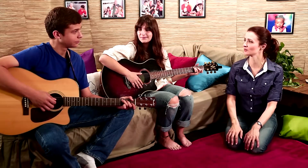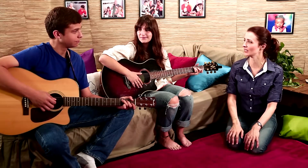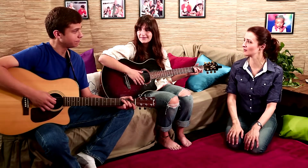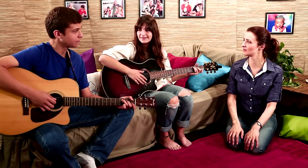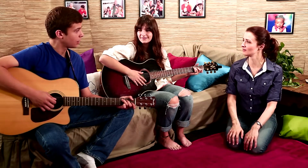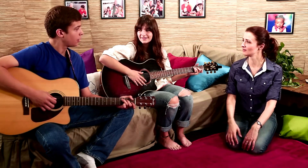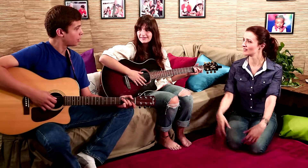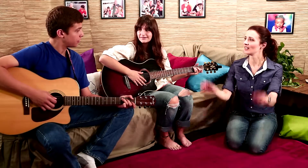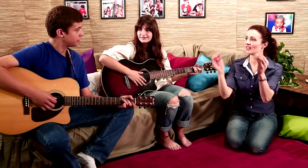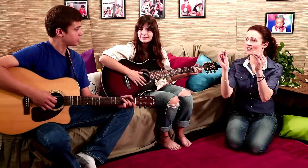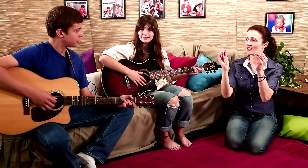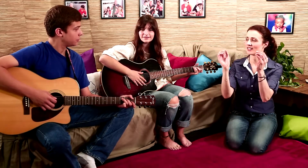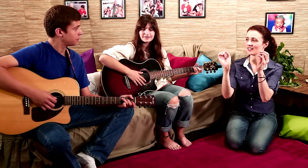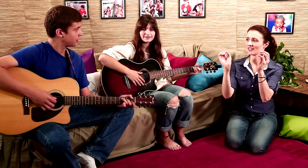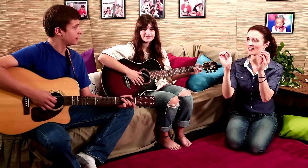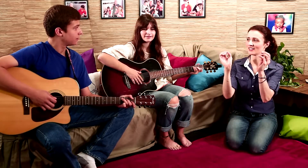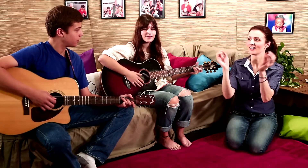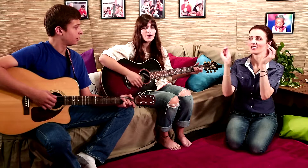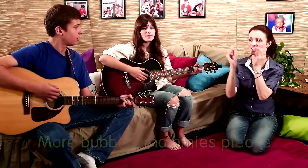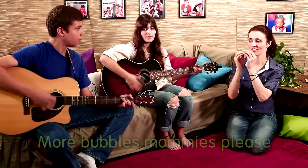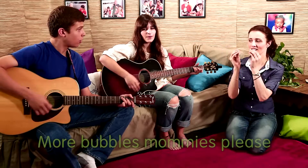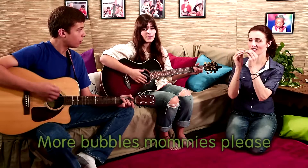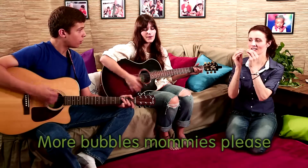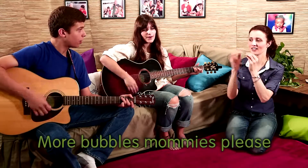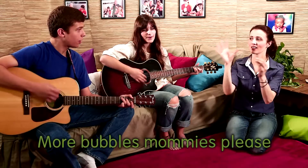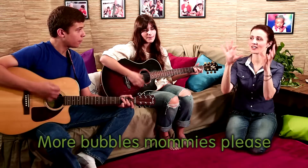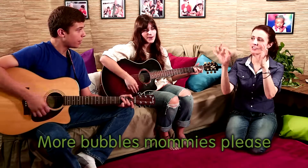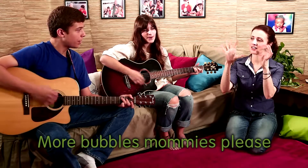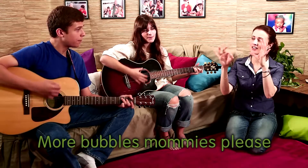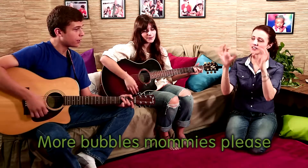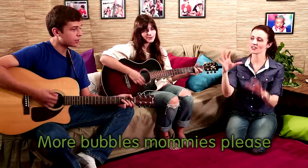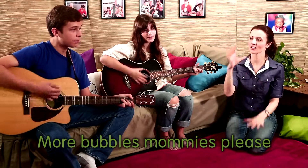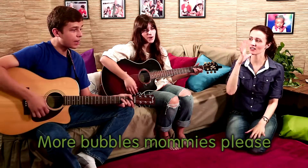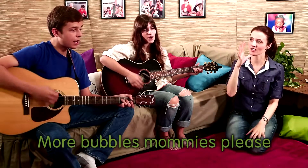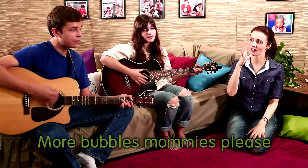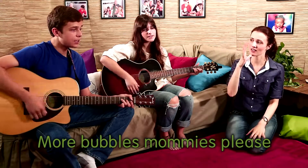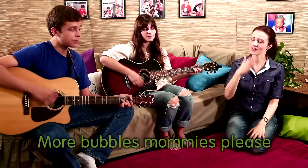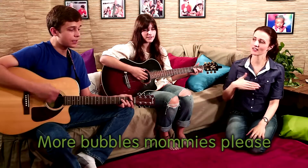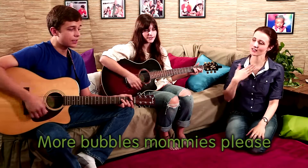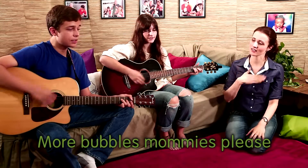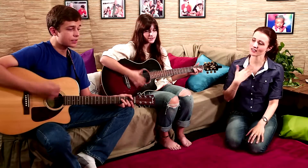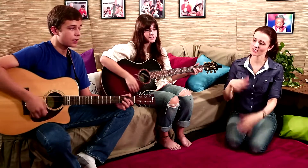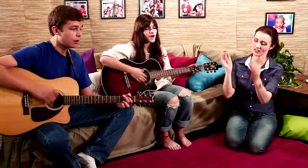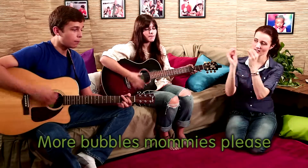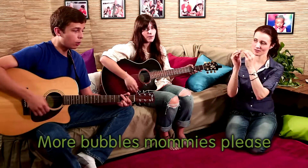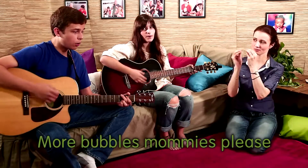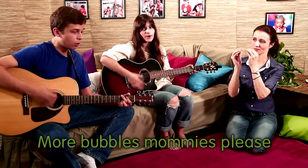Ready? 2, 3. More bubbles, mommies, please.